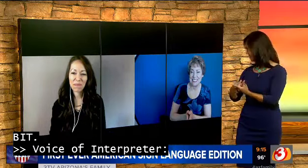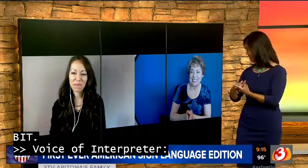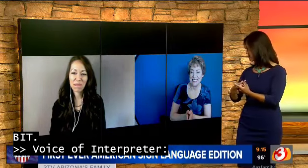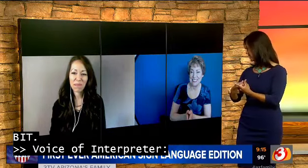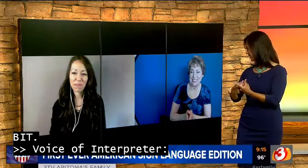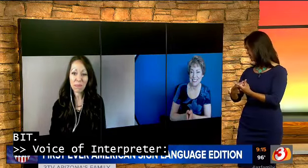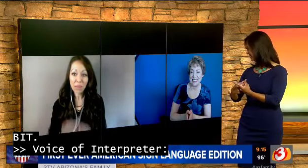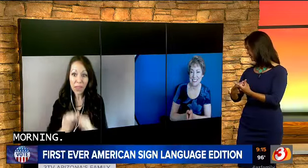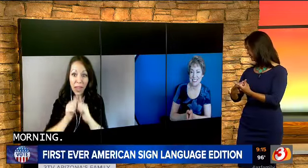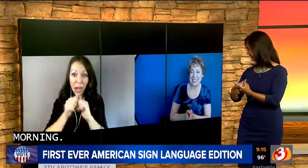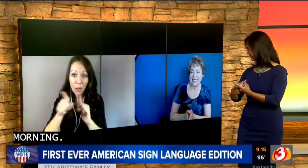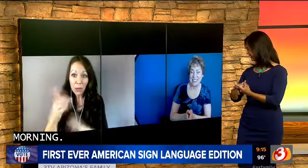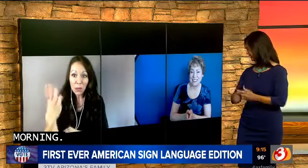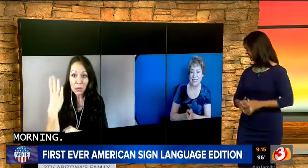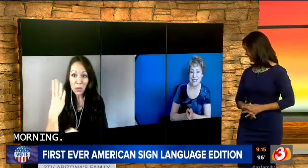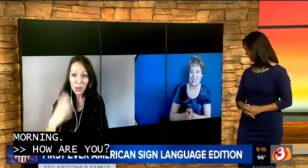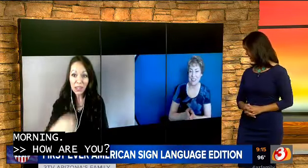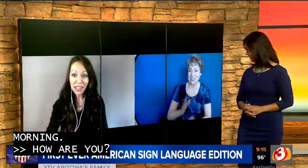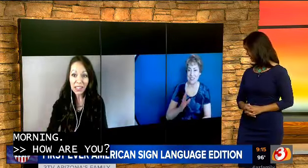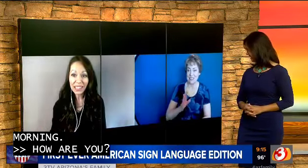How are you this morning, Linda?